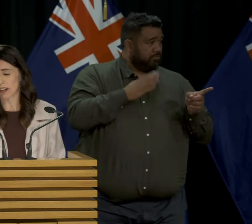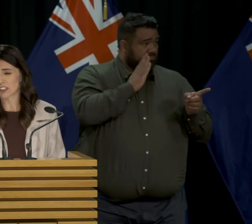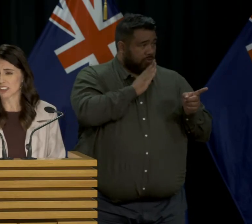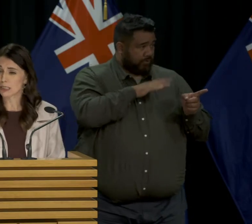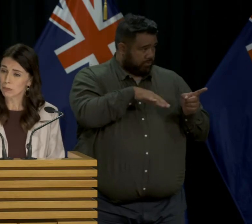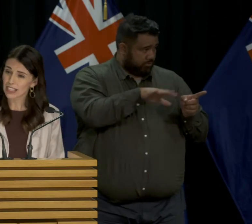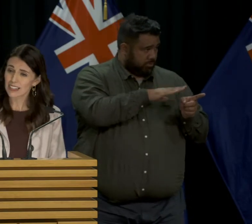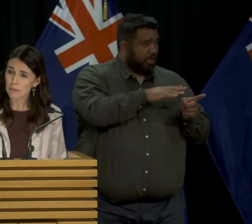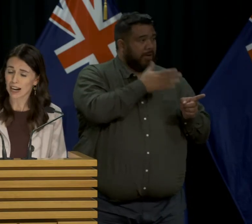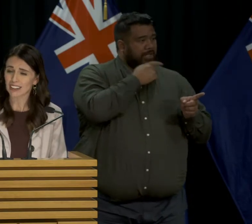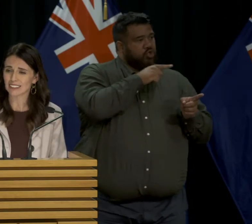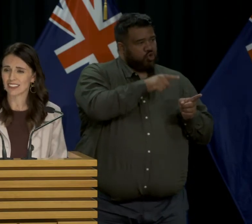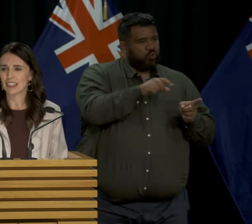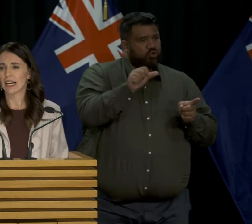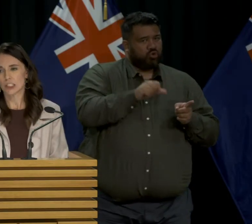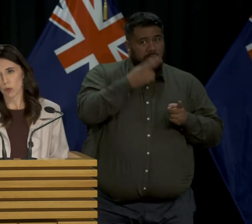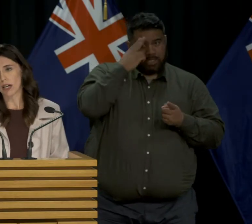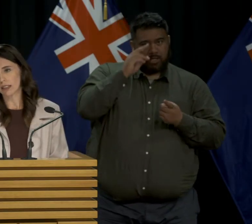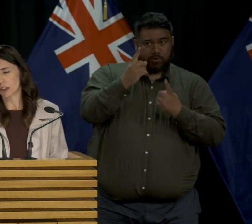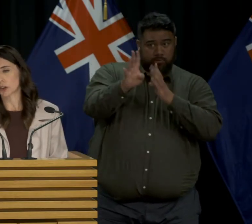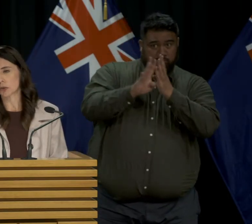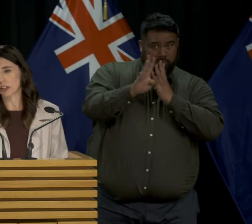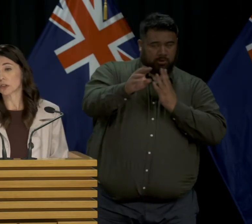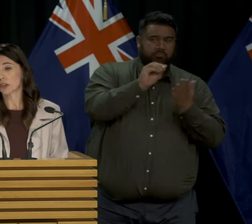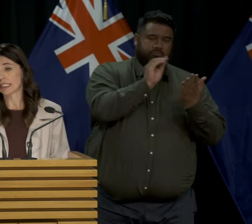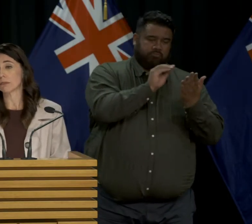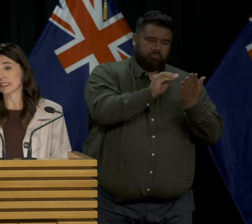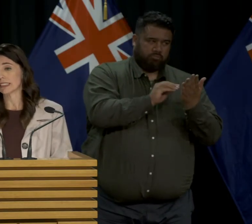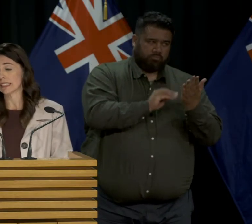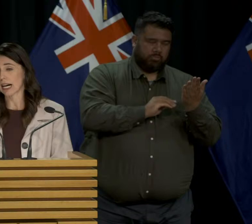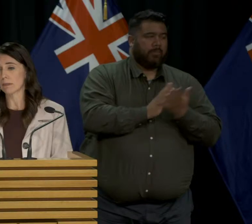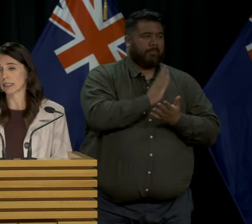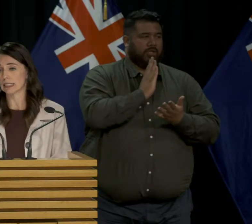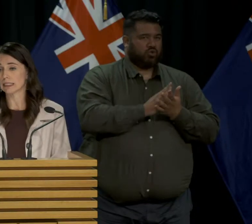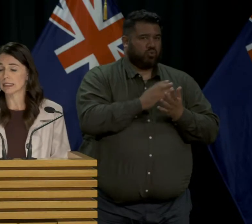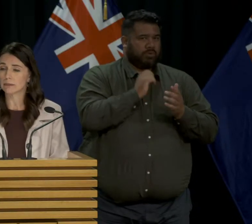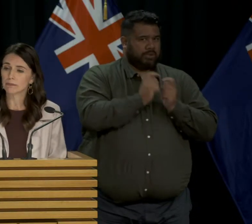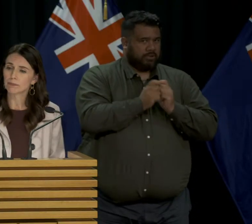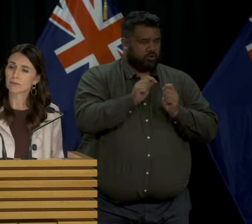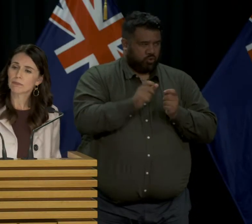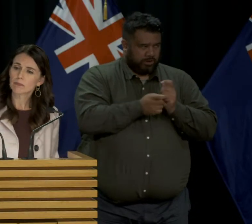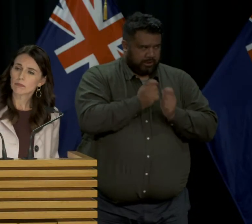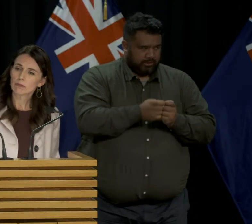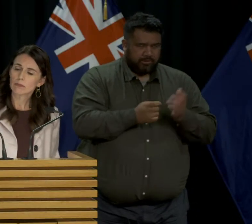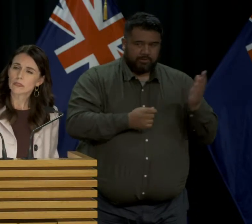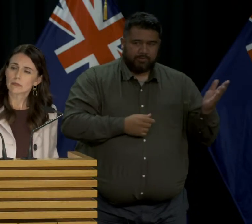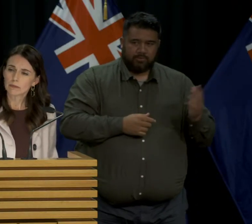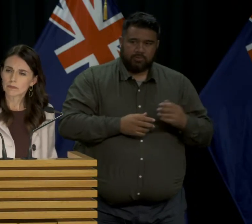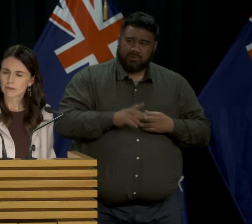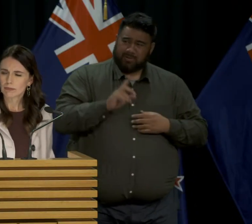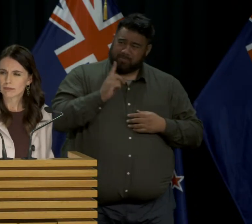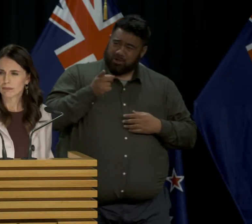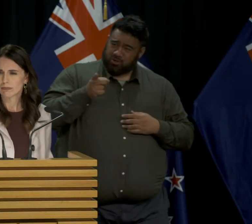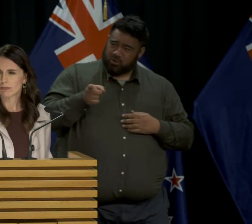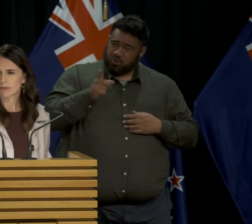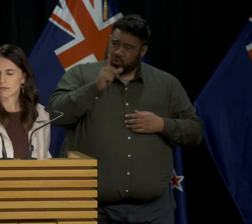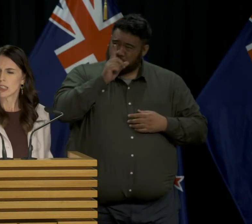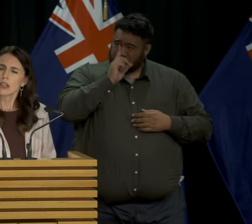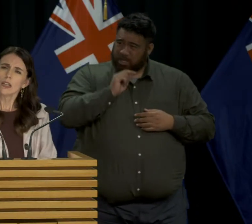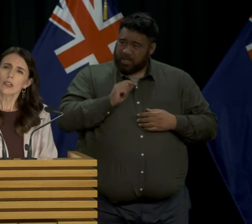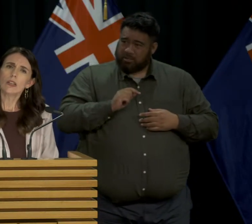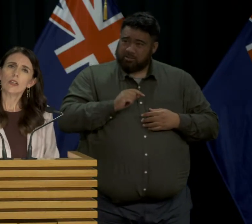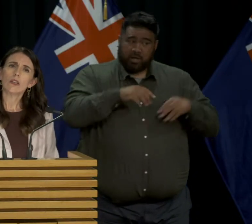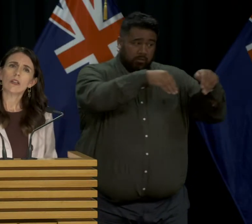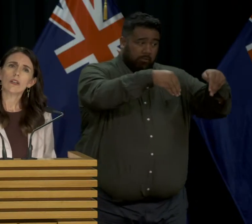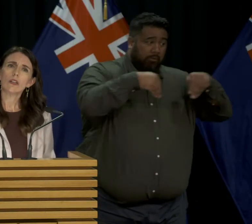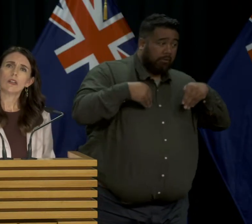large-scale operations to play their part as well in ensuring those who need to be tested are being tested. What can we do about that? Because we're essentially blind to that.